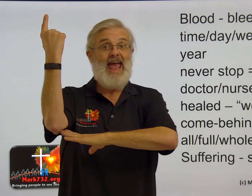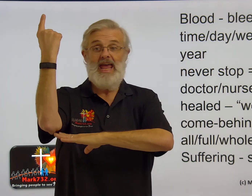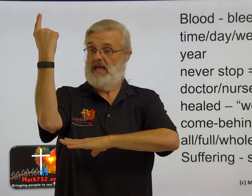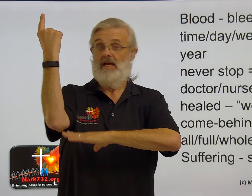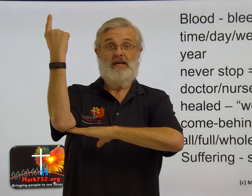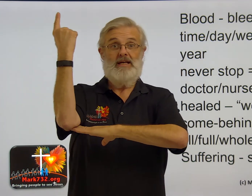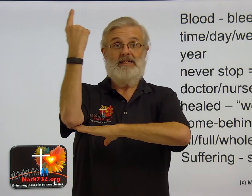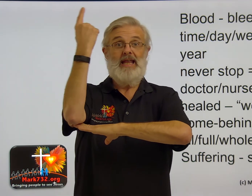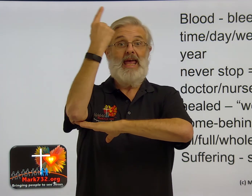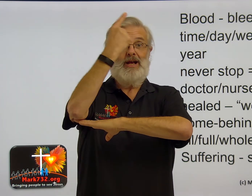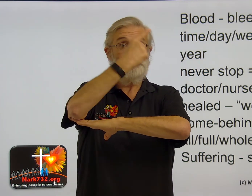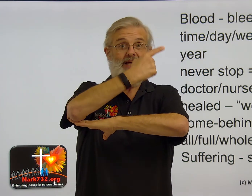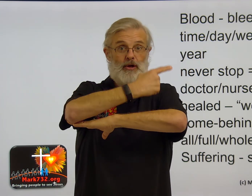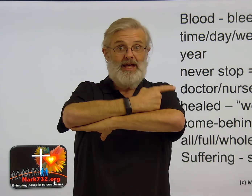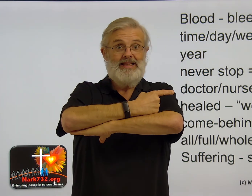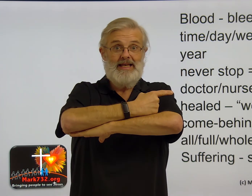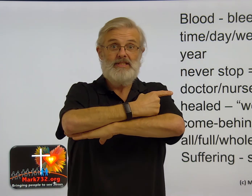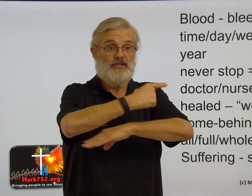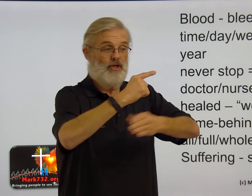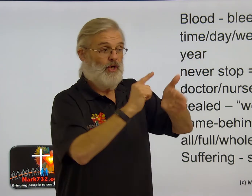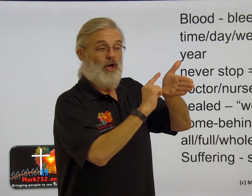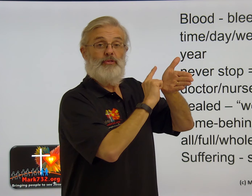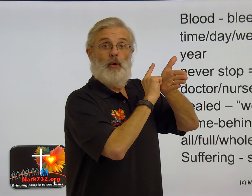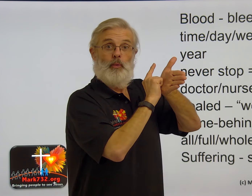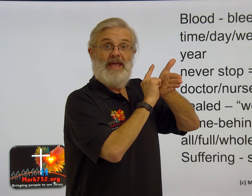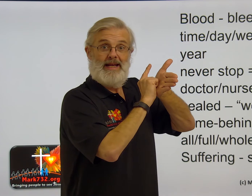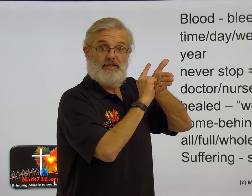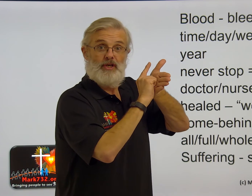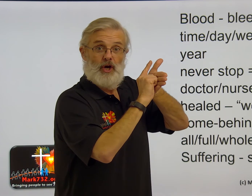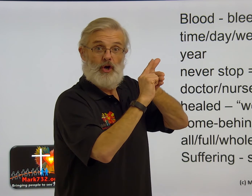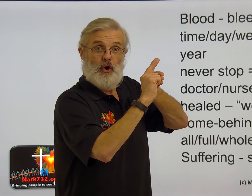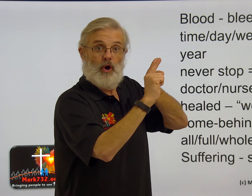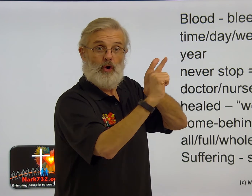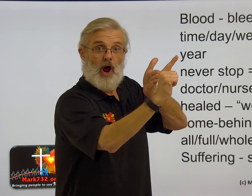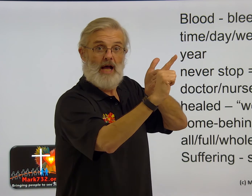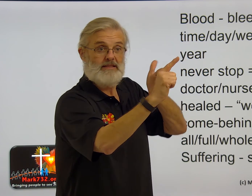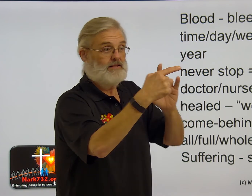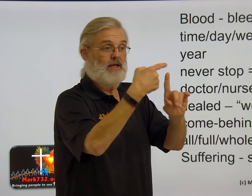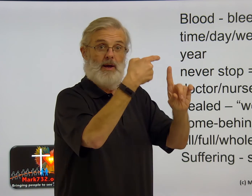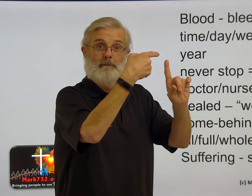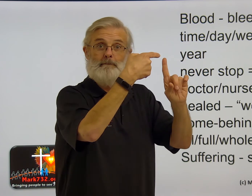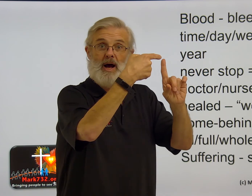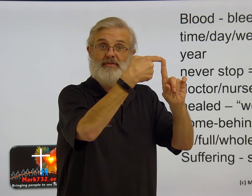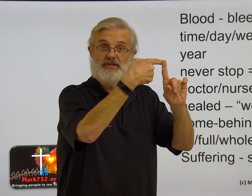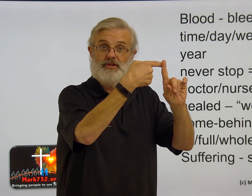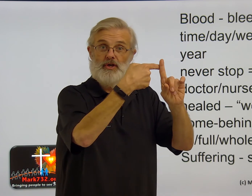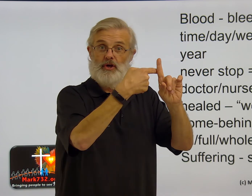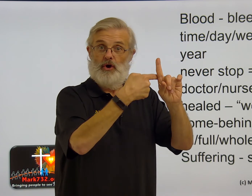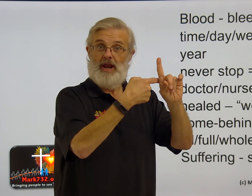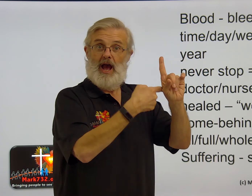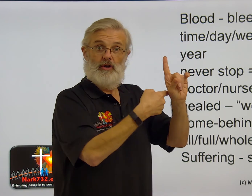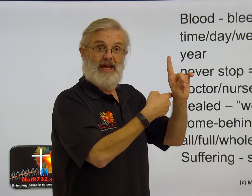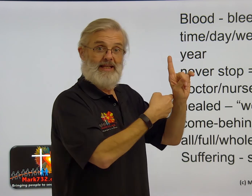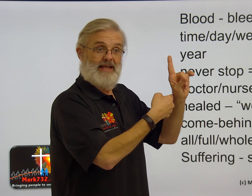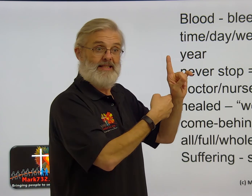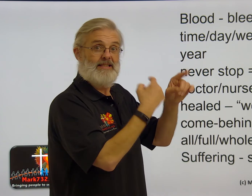day goes down like this. The weeks go across. Months go down like this.